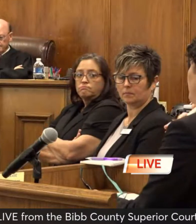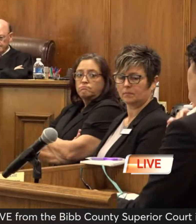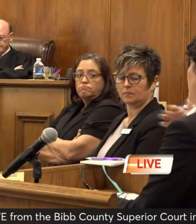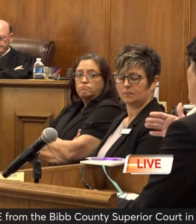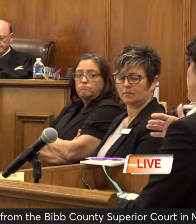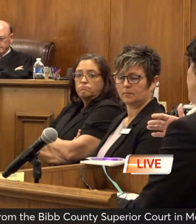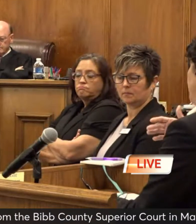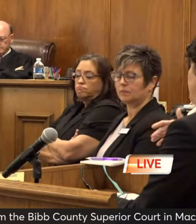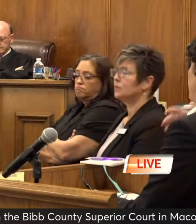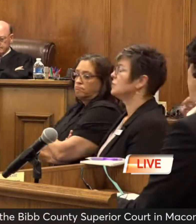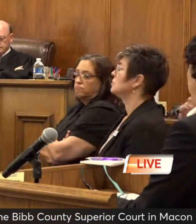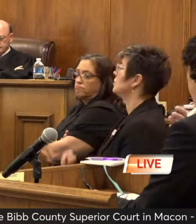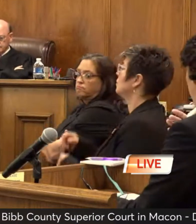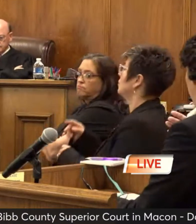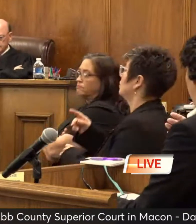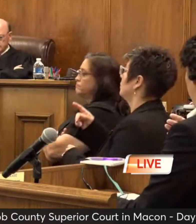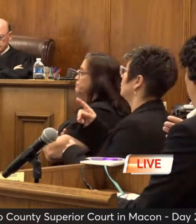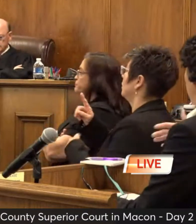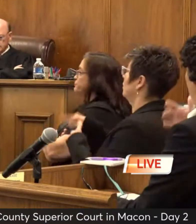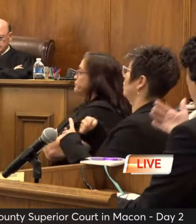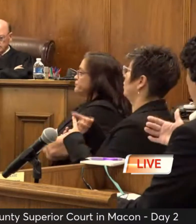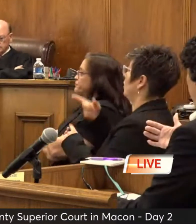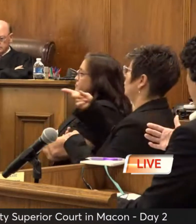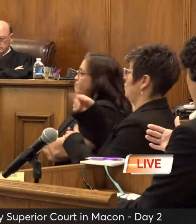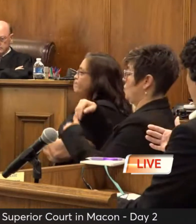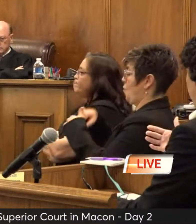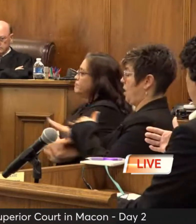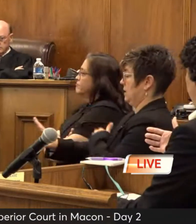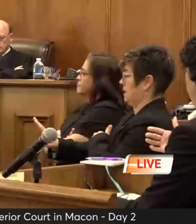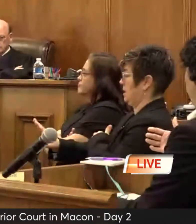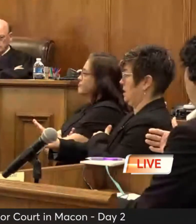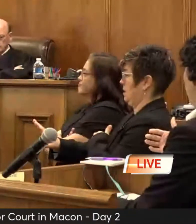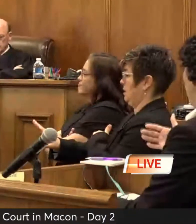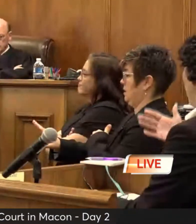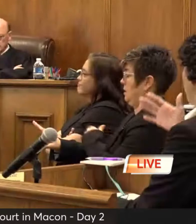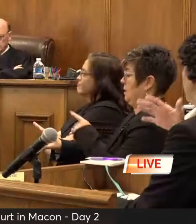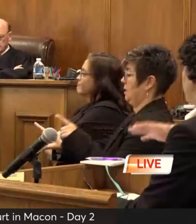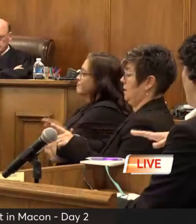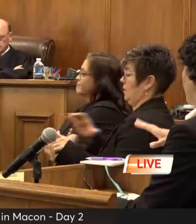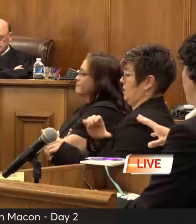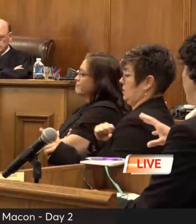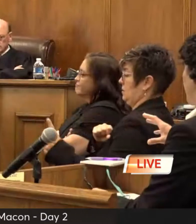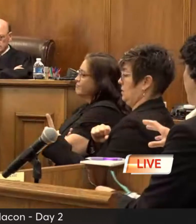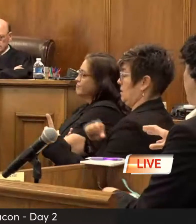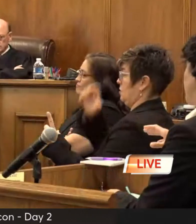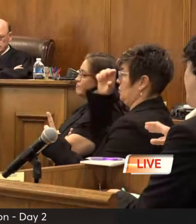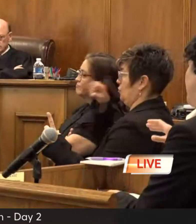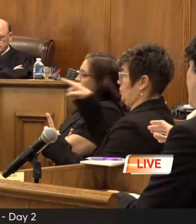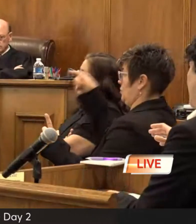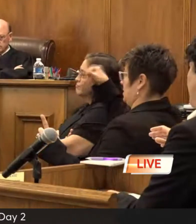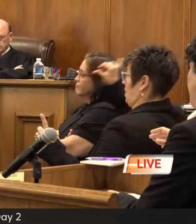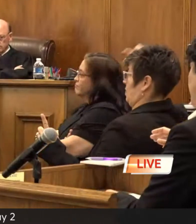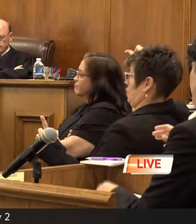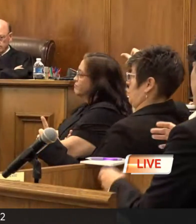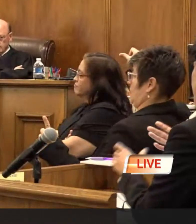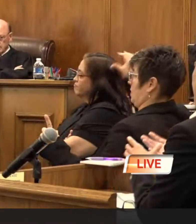So when you walked in, she didn't know that she thought you were still in class. And you saw her, you said,